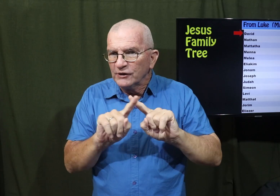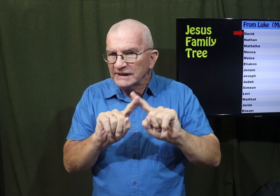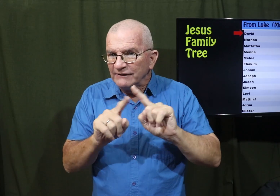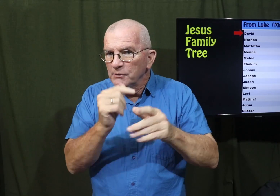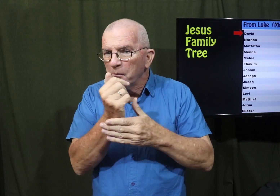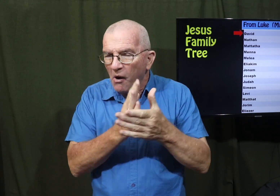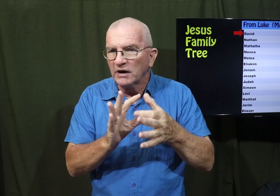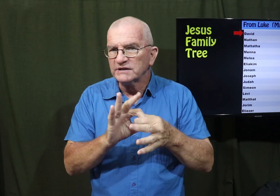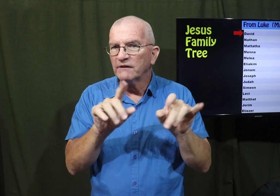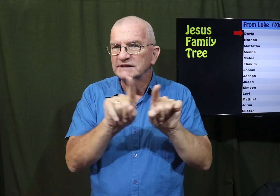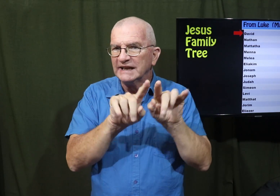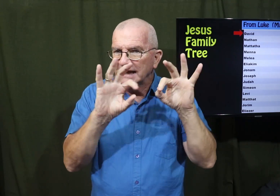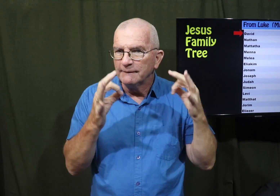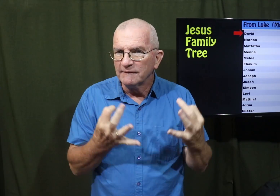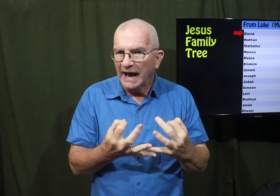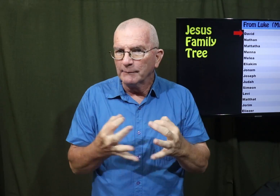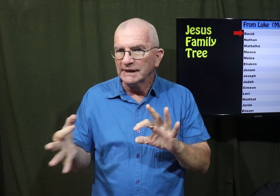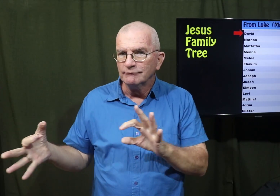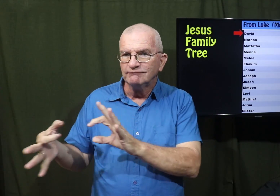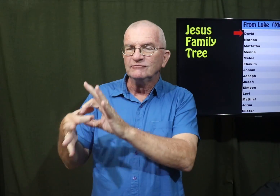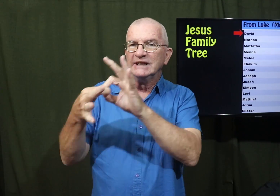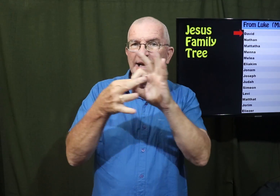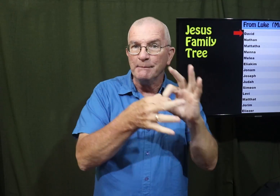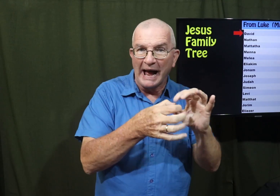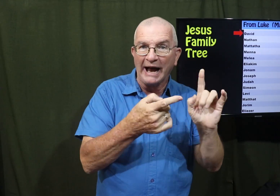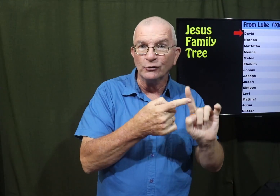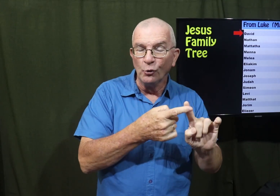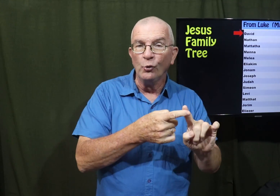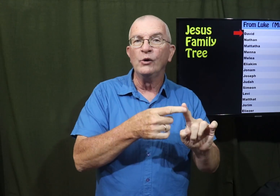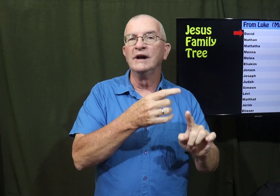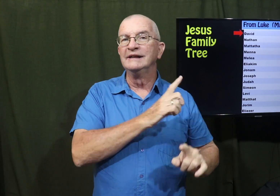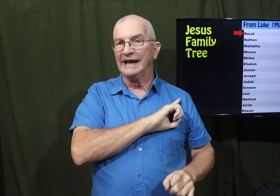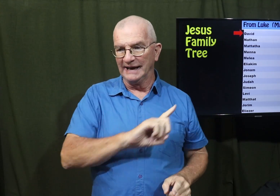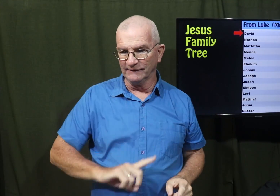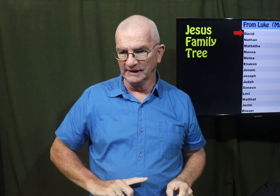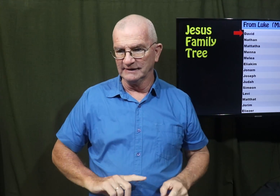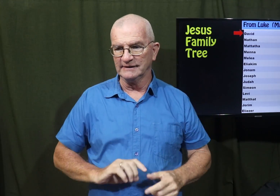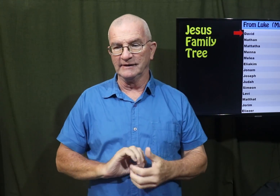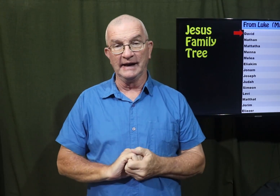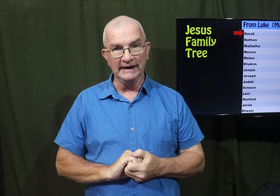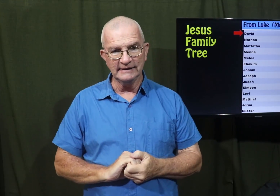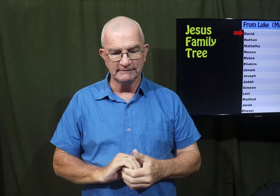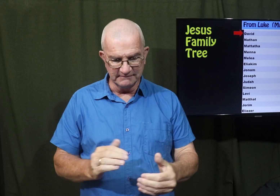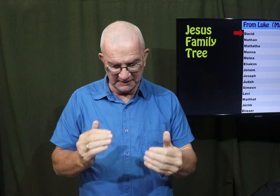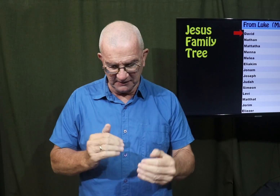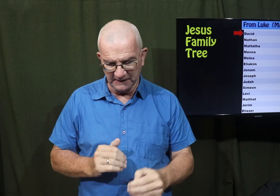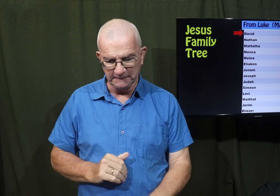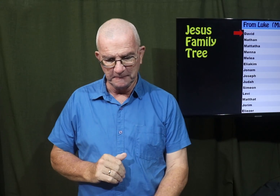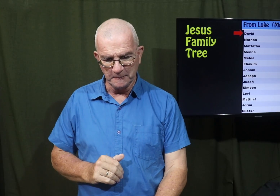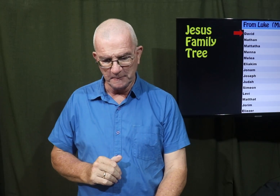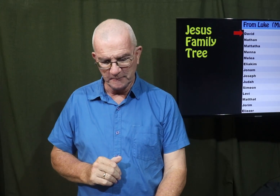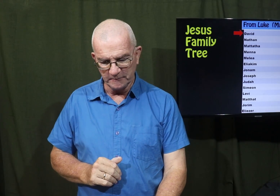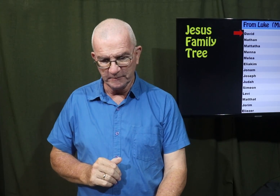two different parts of the same family and they all relate back to David.